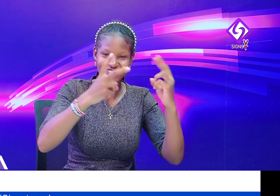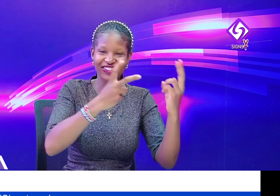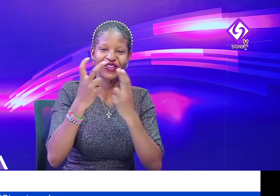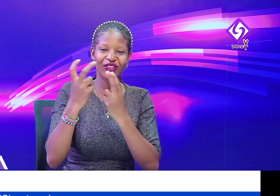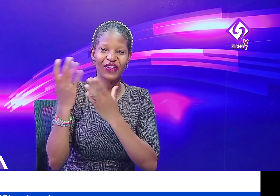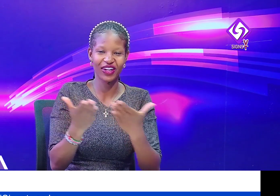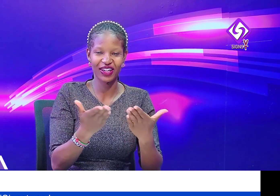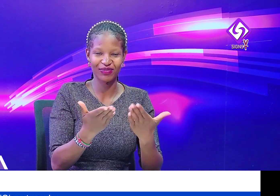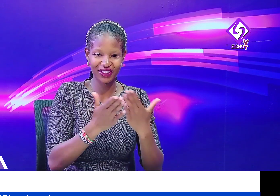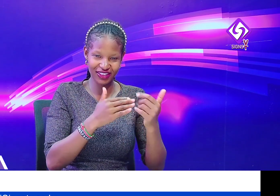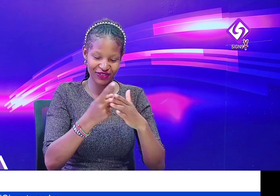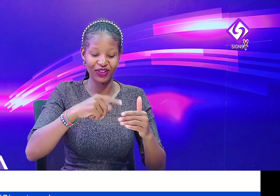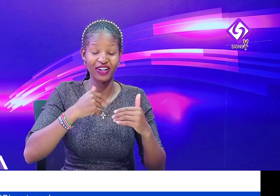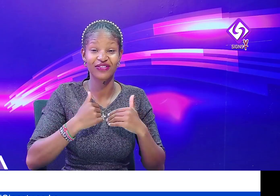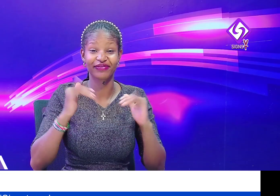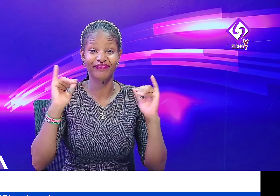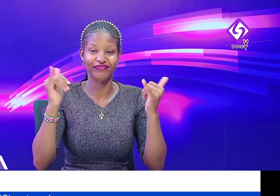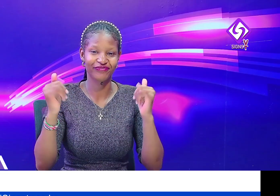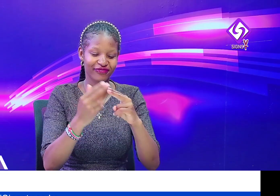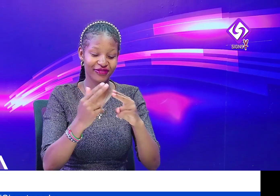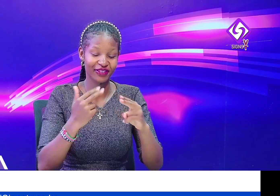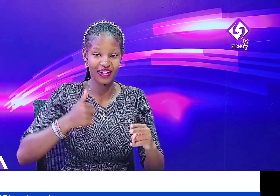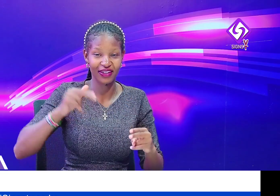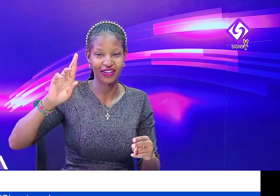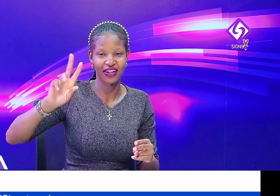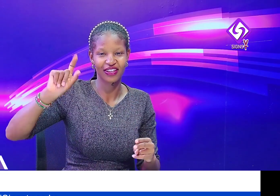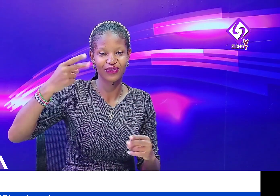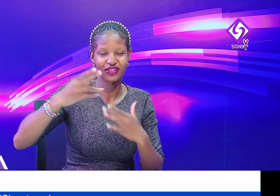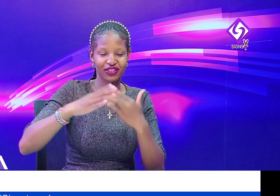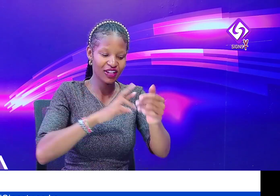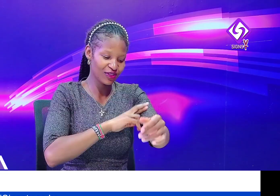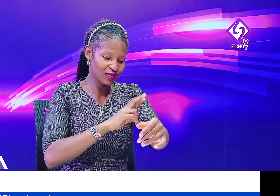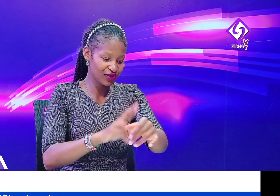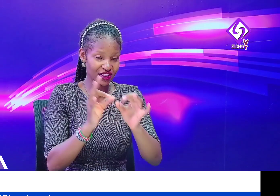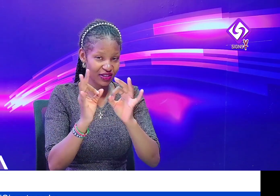Hello viewers, welcome to Science TV Prime News with me Ruth Wairimu.